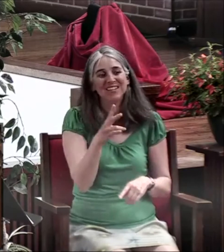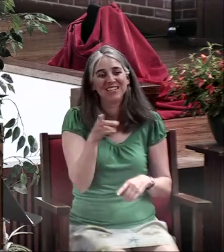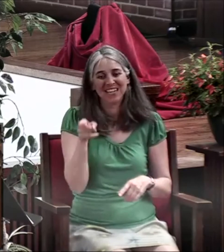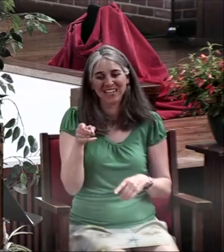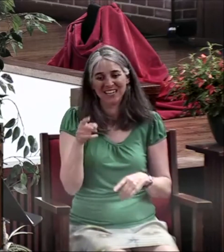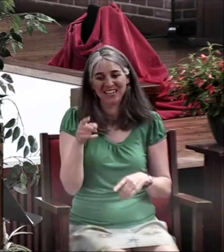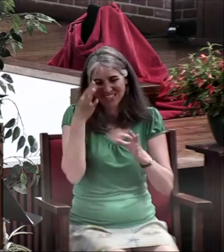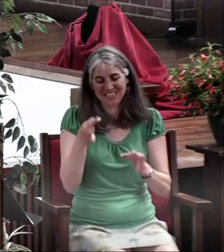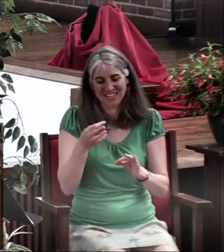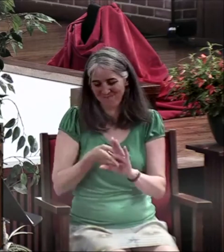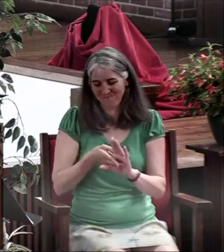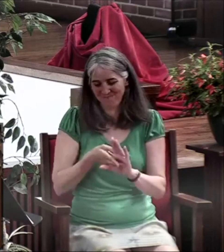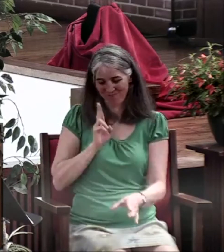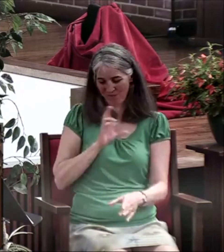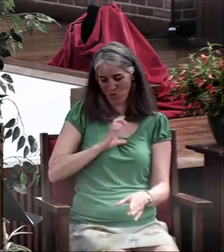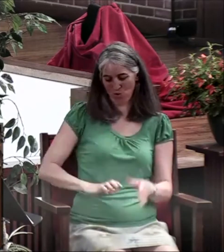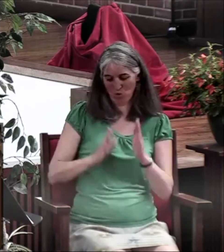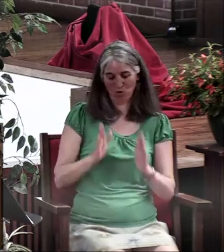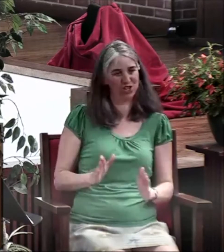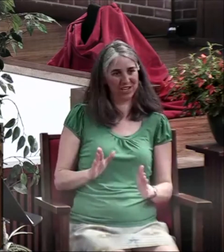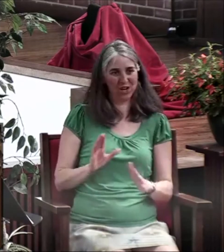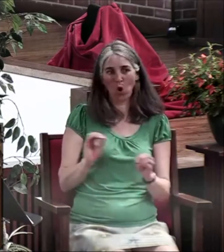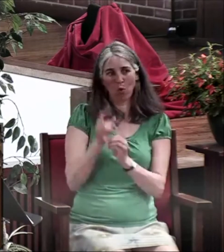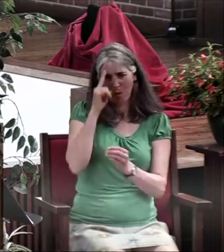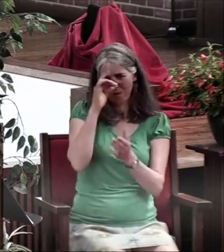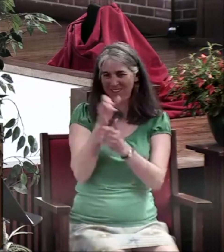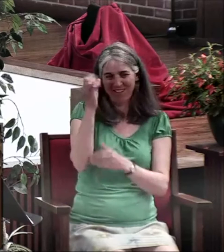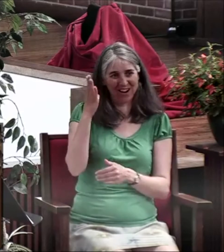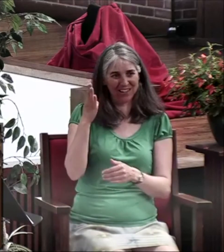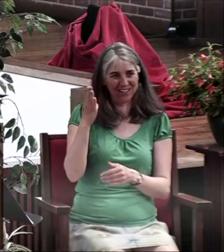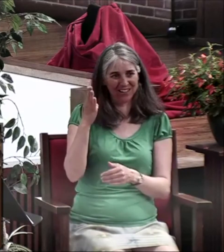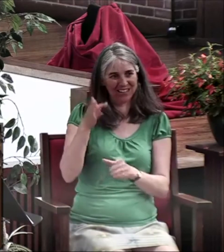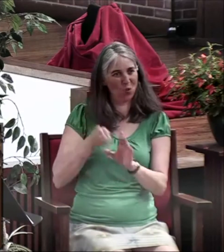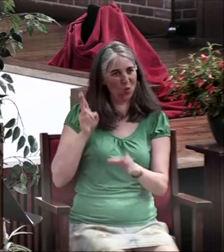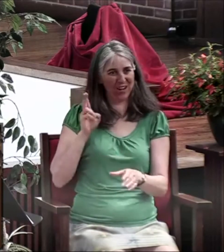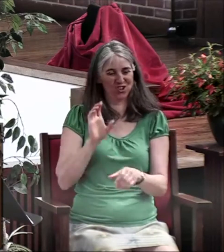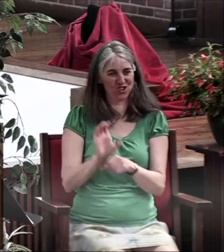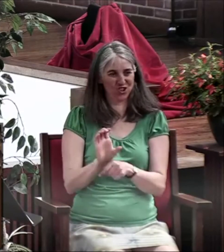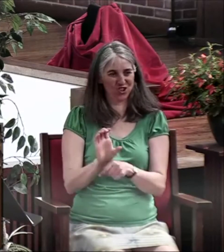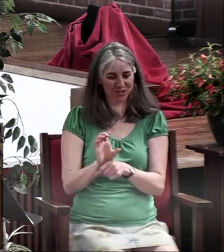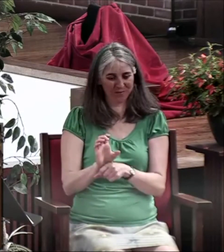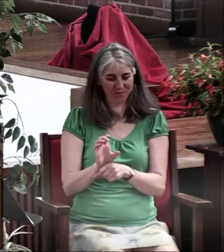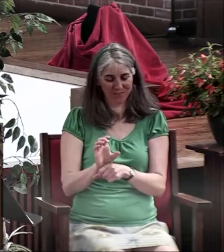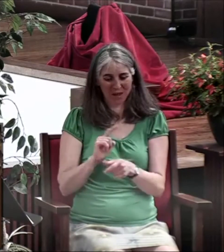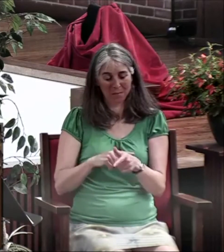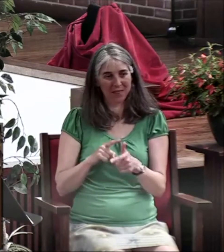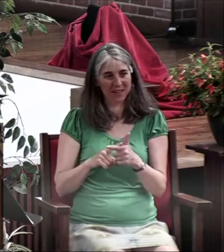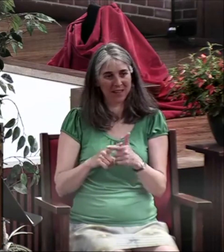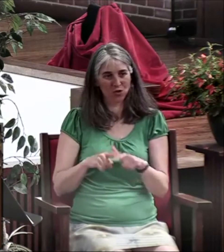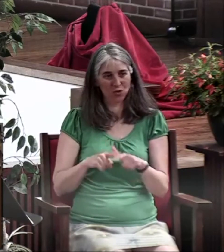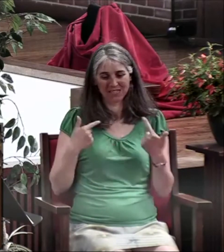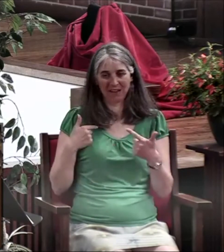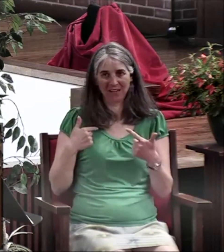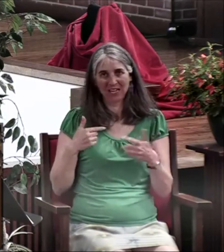He became an ex-theist, as he puts it like that. And he eventually gradually comes back to his faith, to his